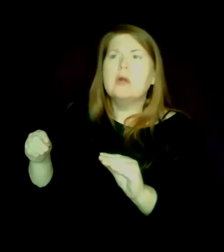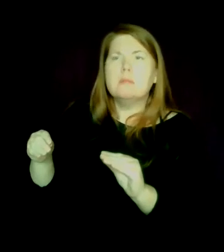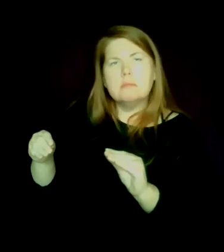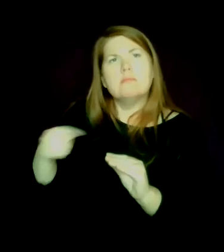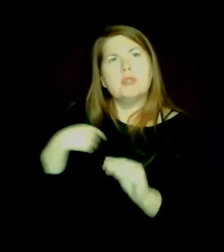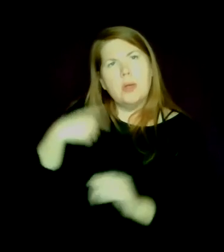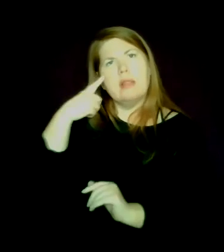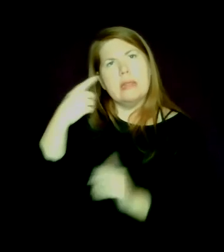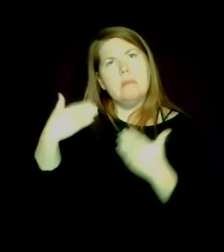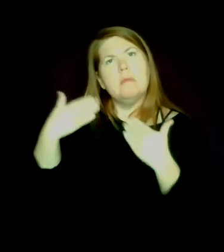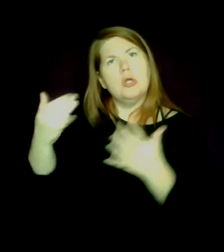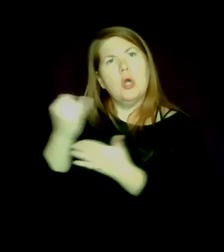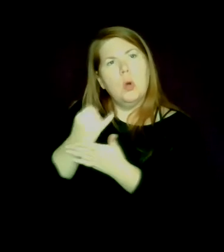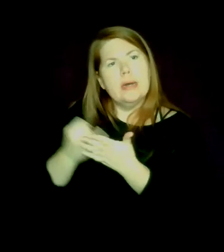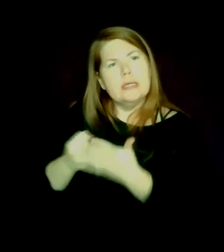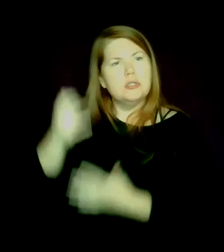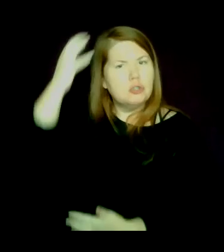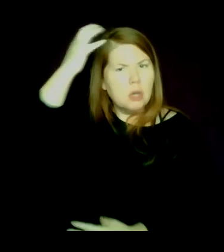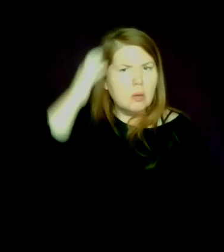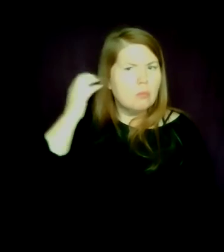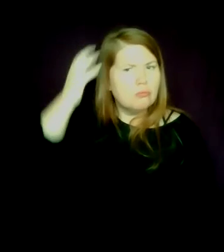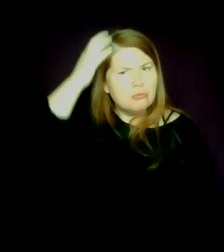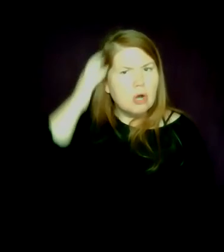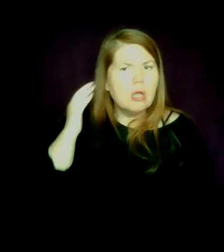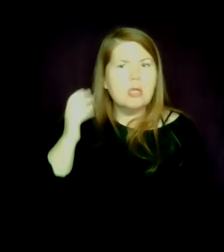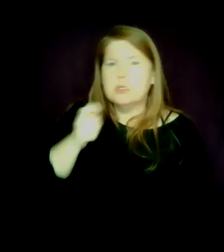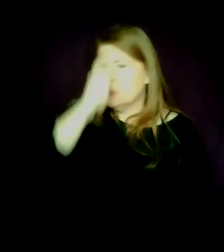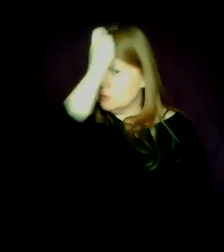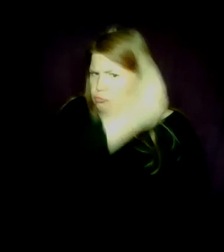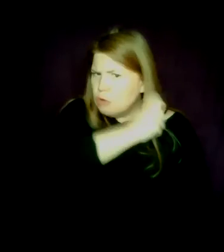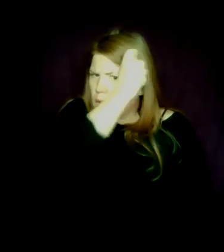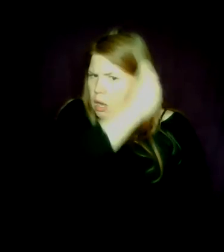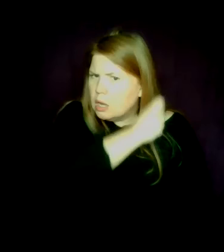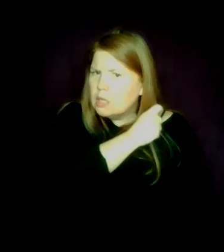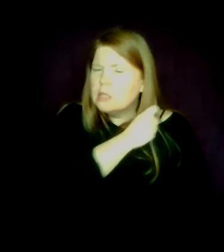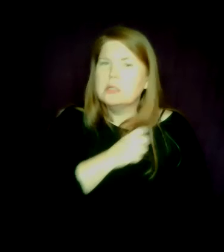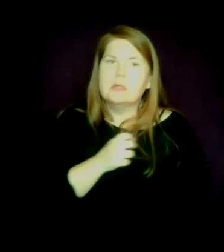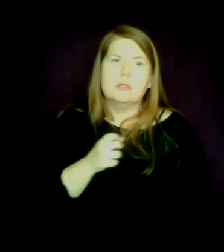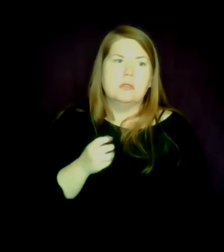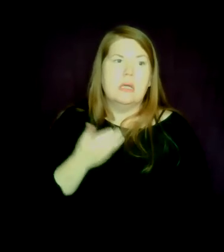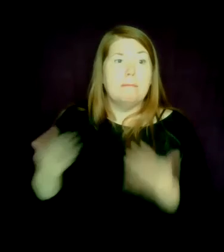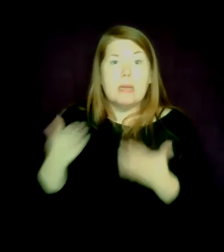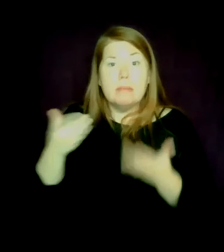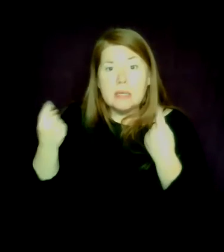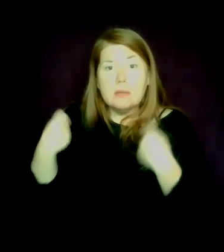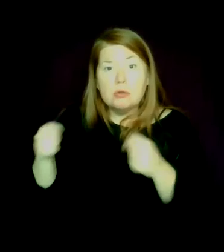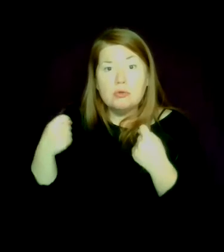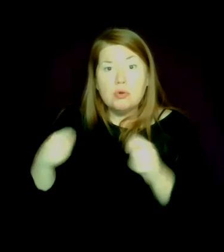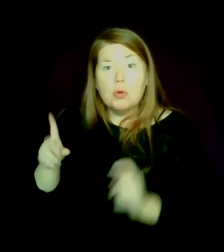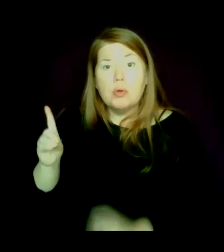mom in the beauty parlor. You also could draw her doll, right? Because she helps with her